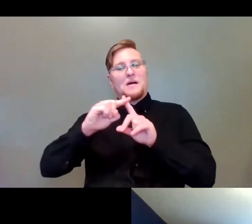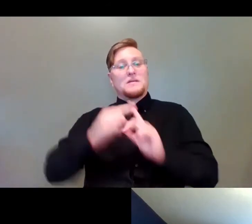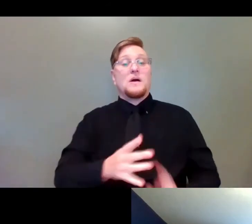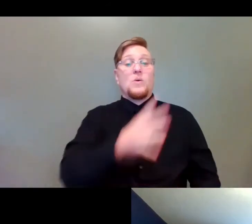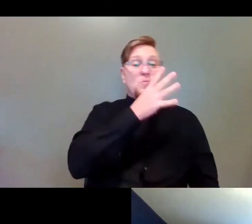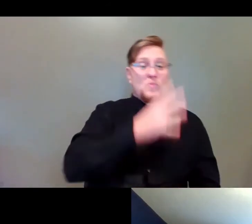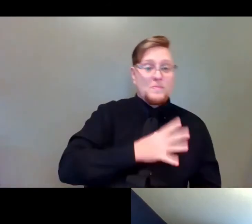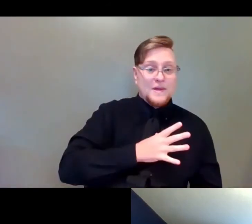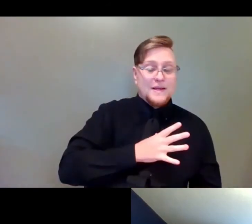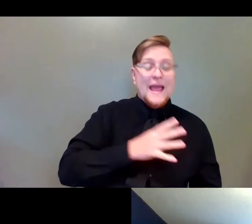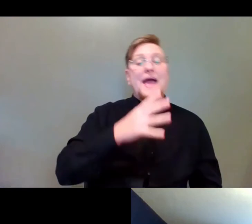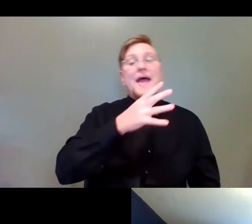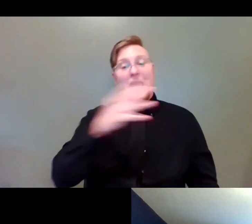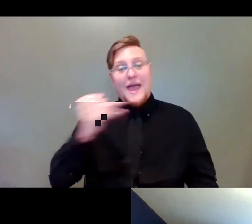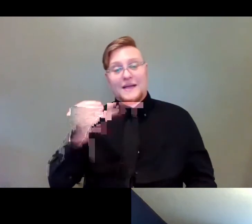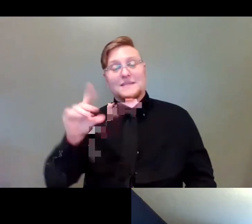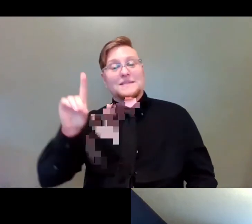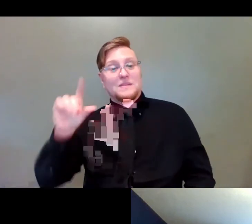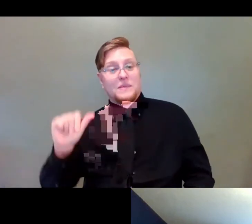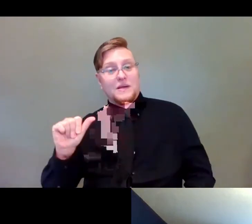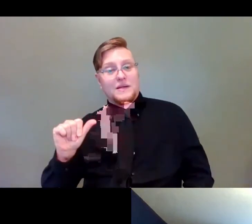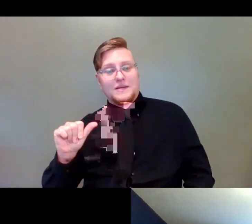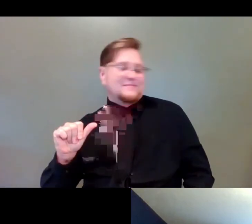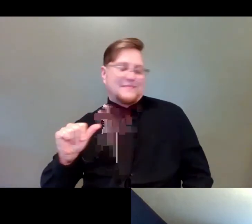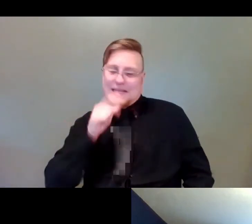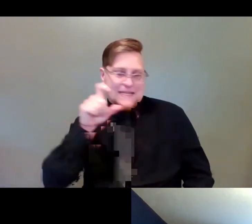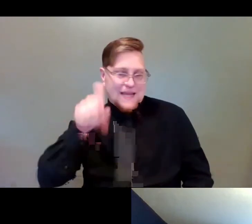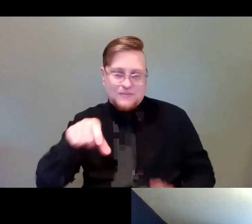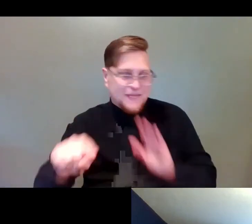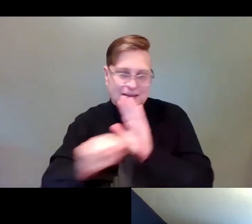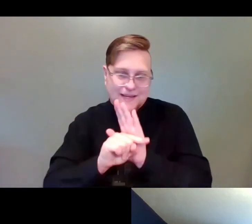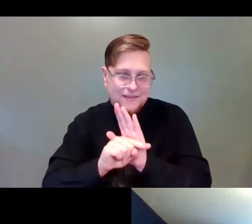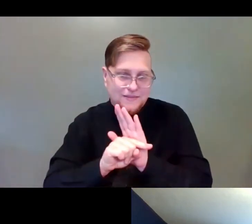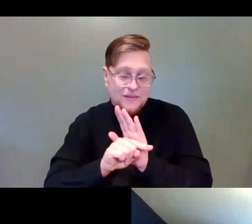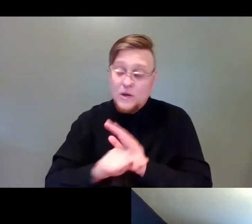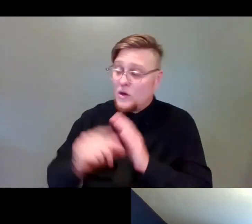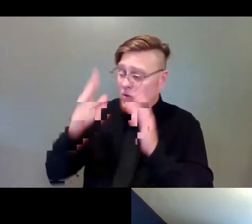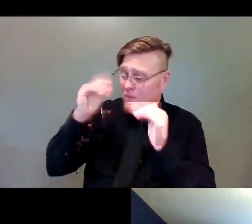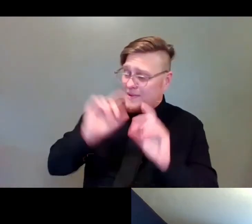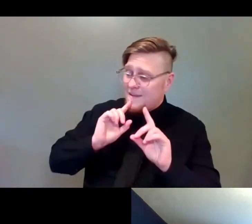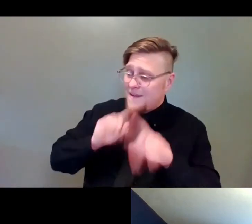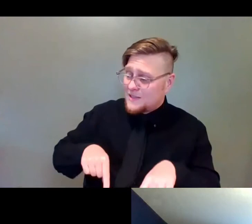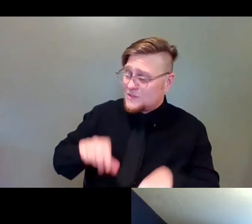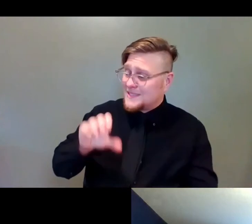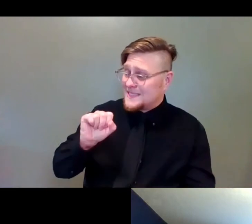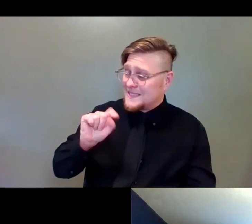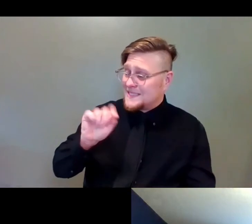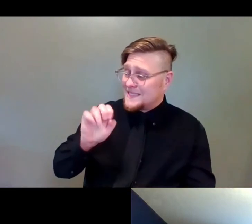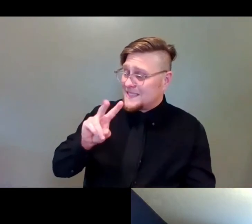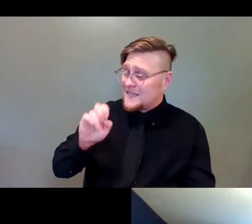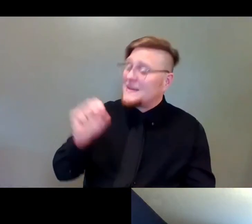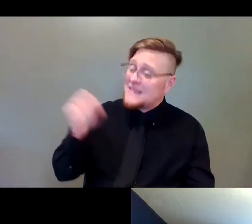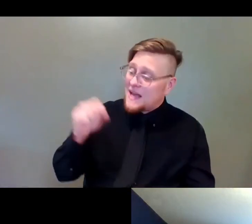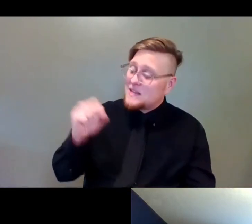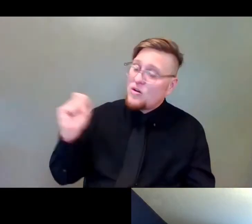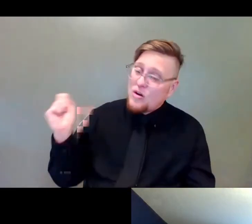make this a deficit. So Stephen, I hope I answered your question. MAIUSA's organization works with people with all types of disabilities, all genders.